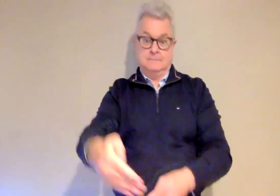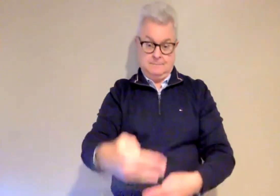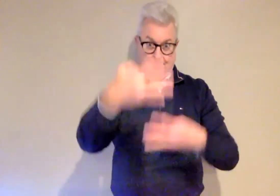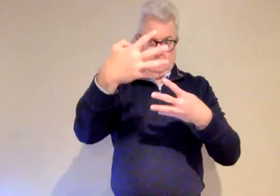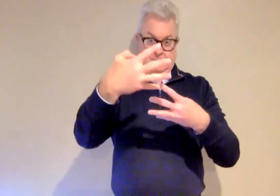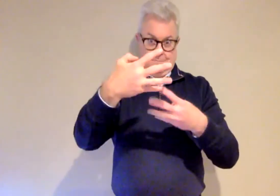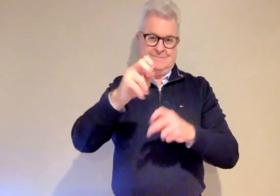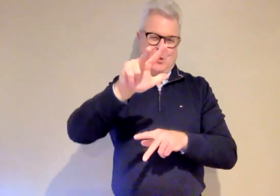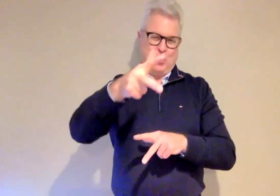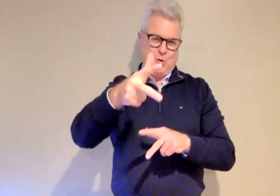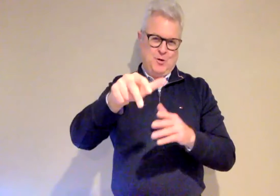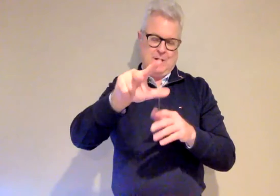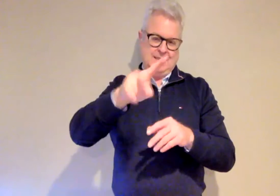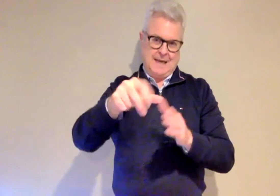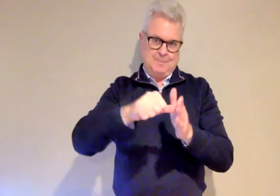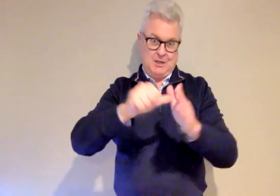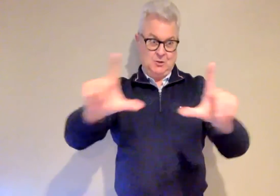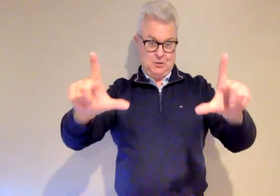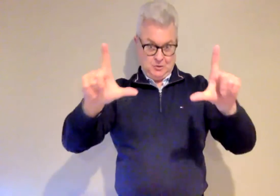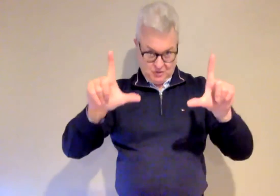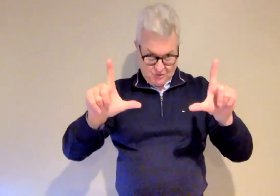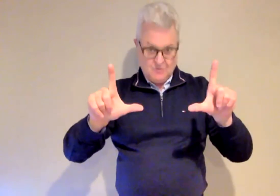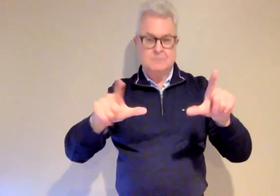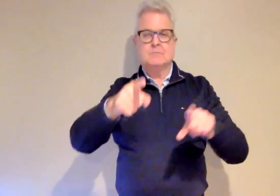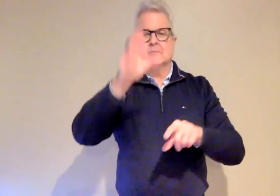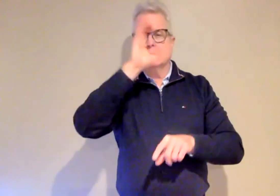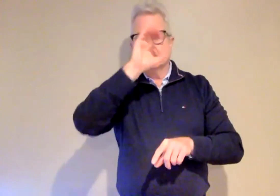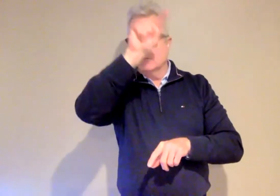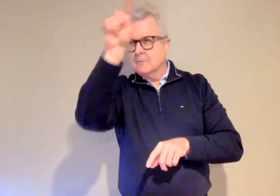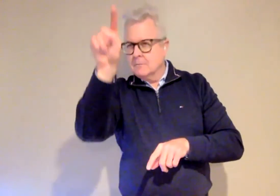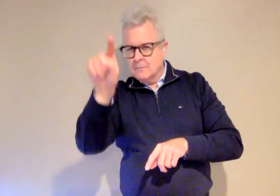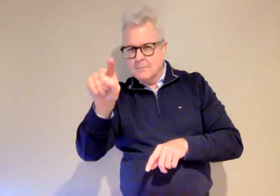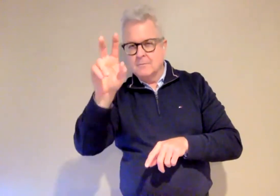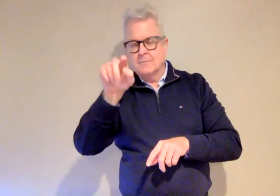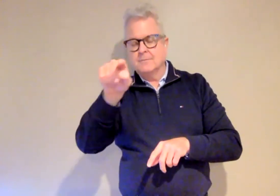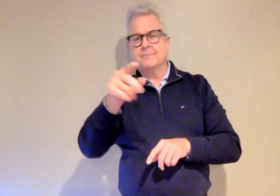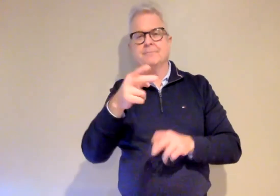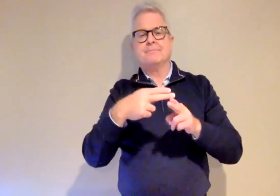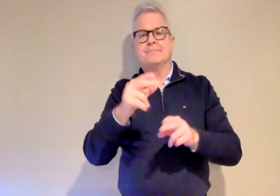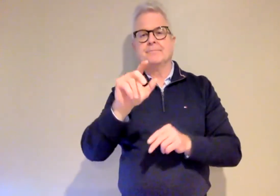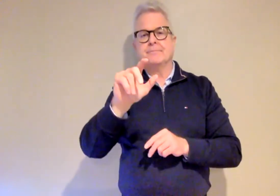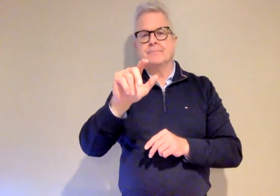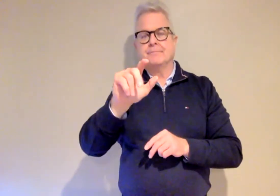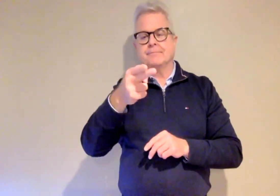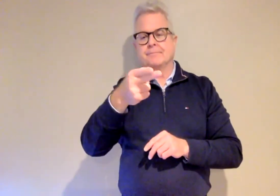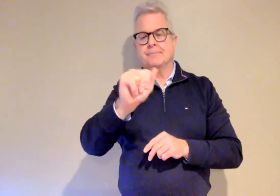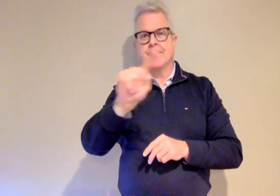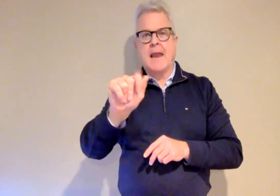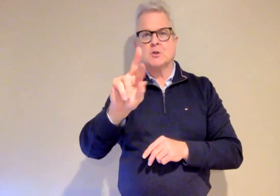the police, for businesses. So there are different pages. So as you go through there and navigate through those